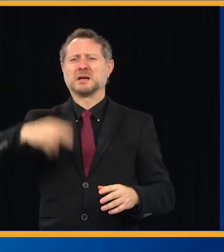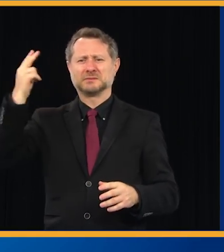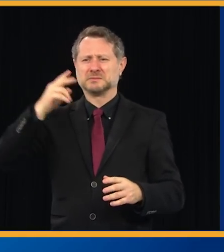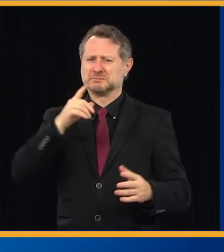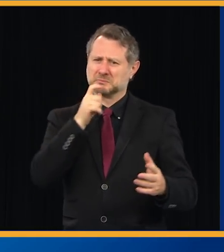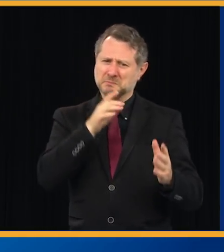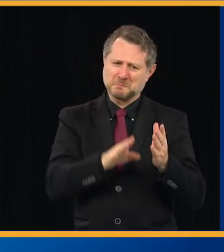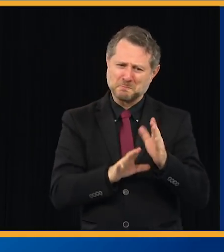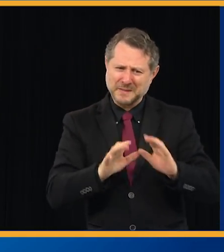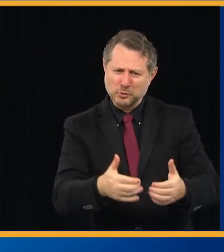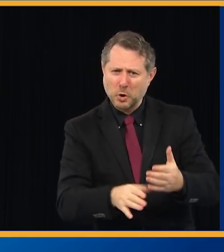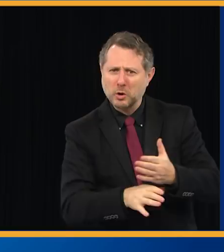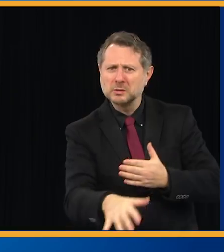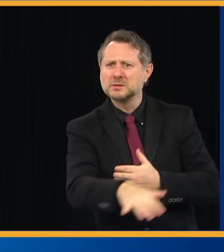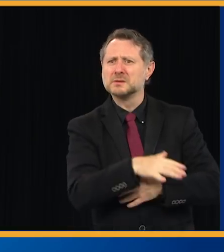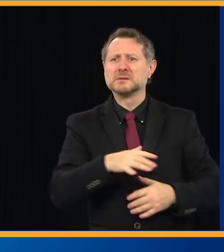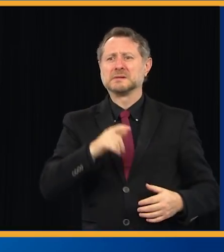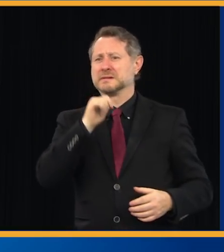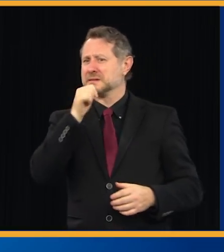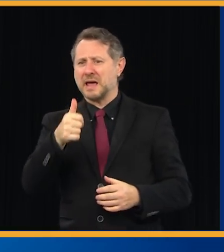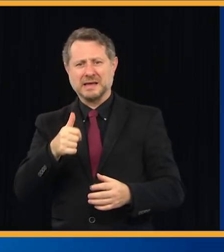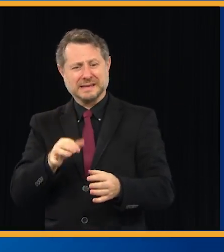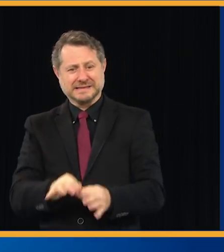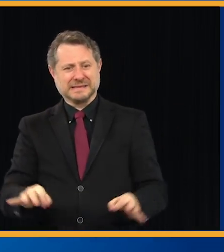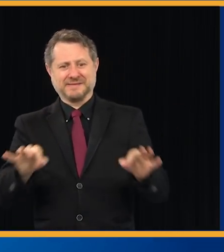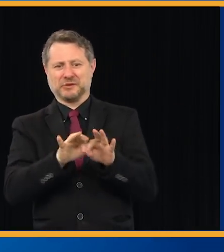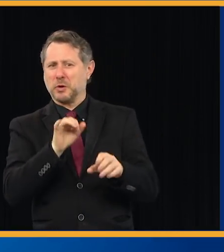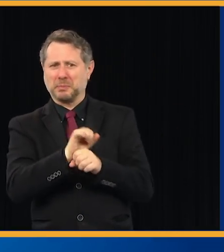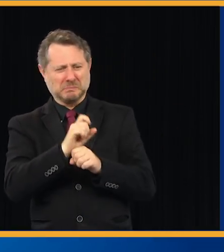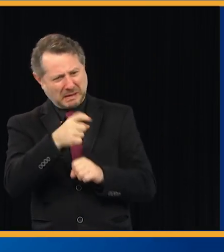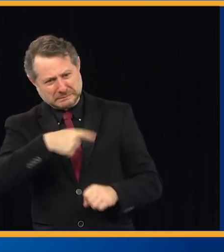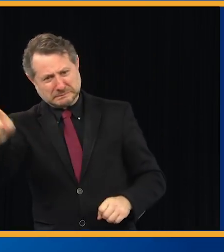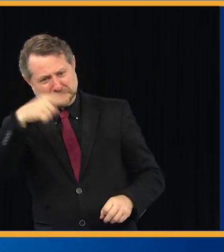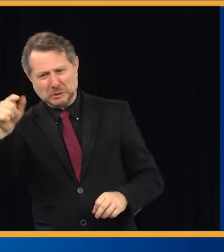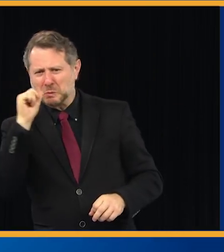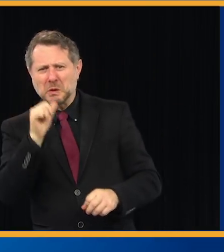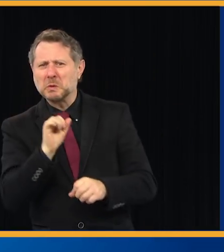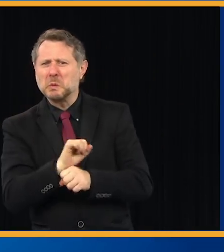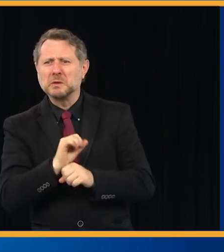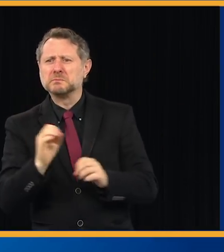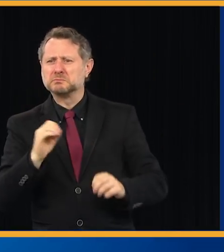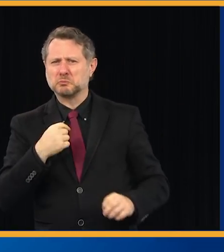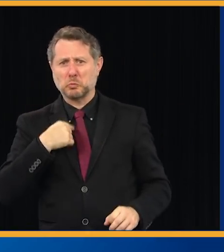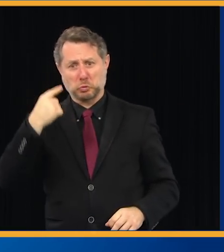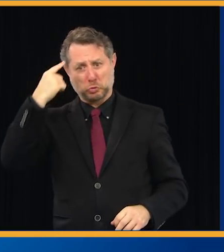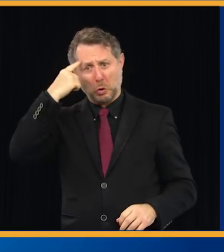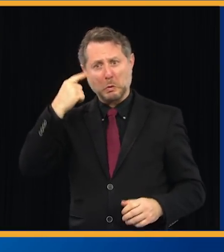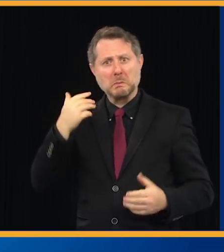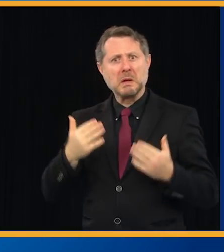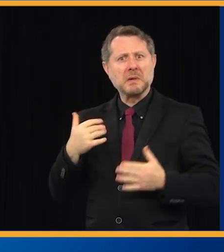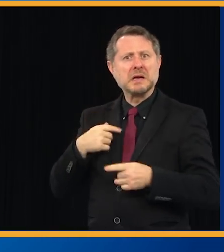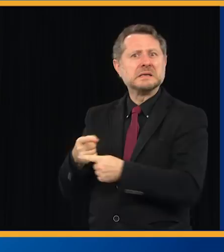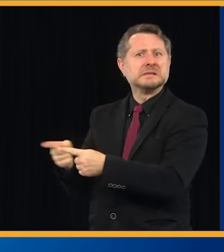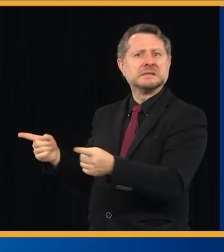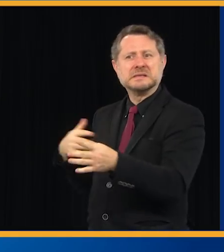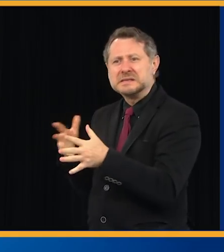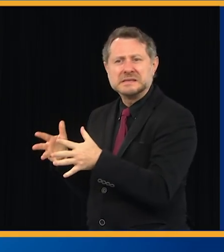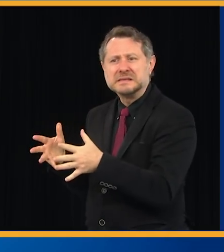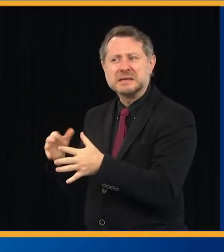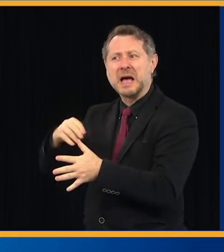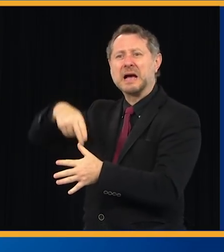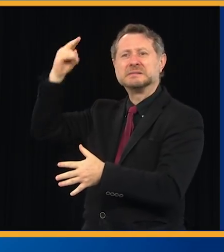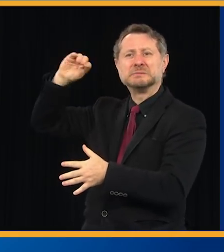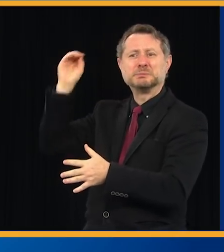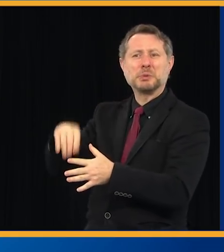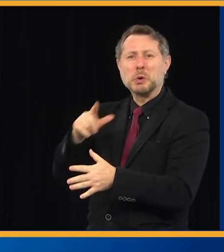predominantly non-essential employees, and that's important. We were thinking that maybe we were going to find a higher percentage